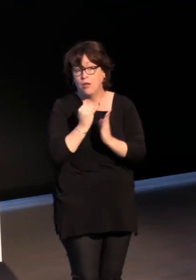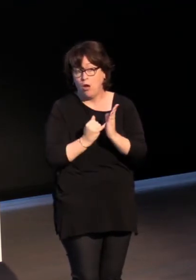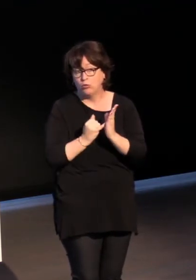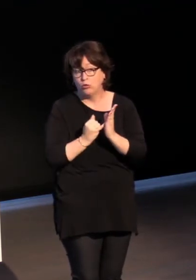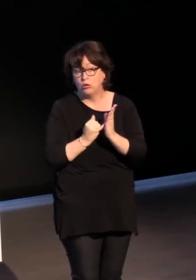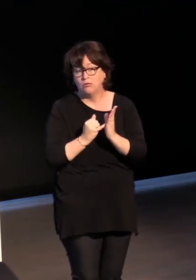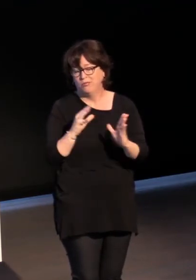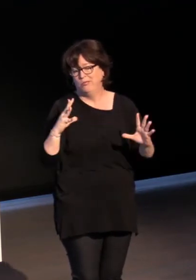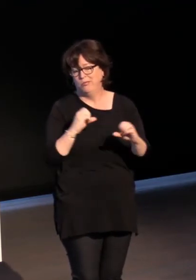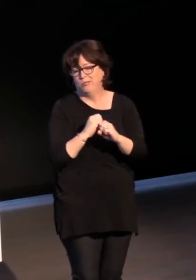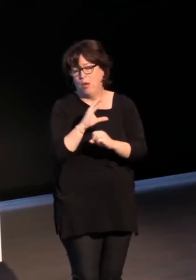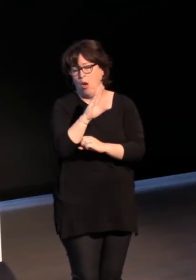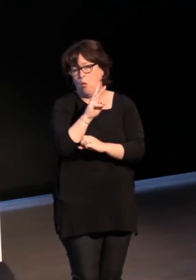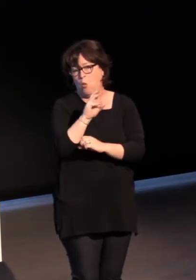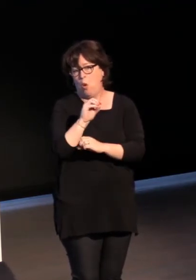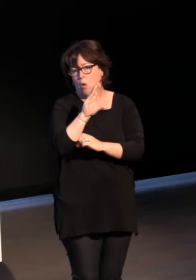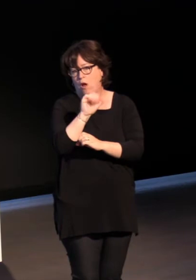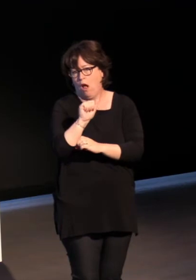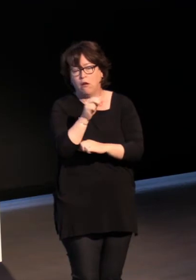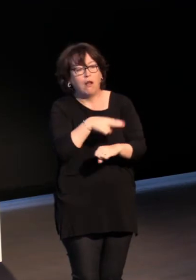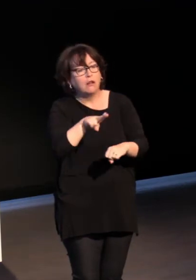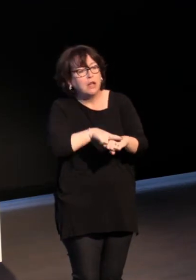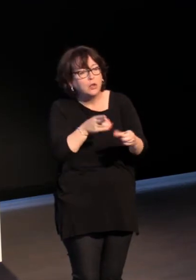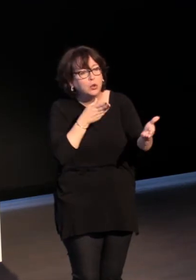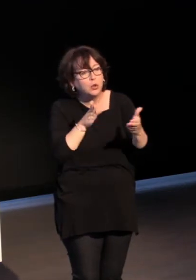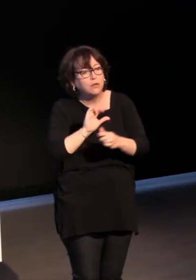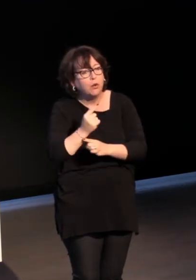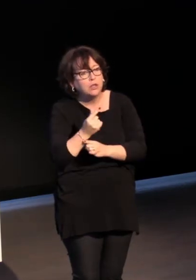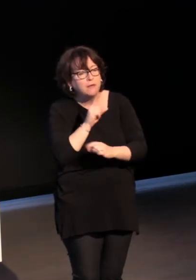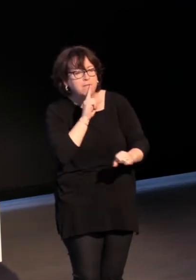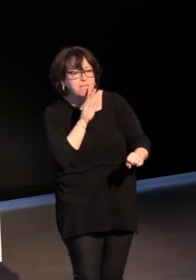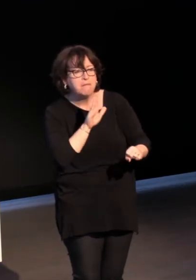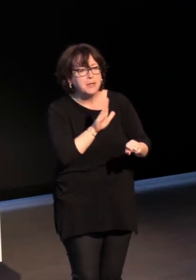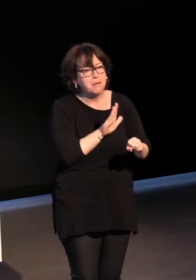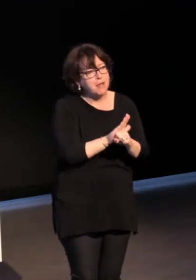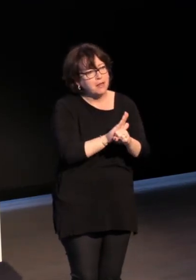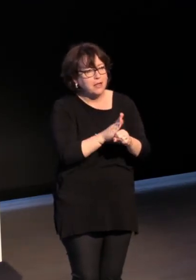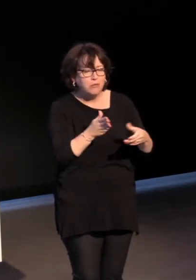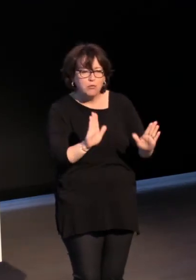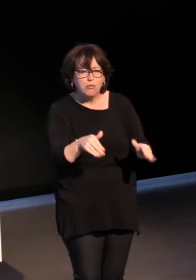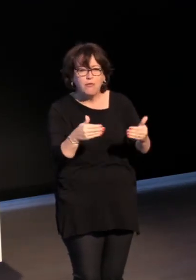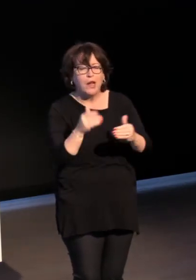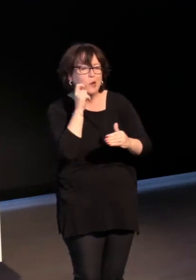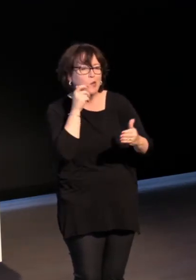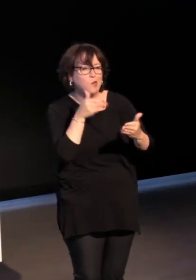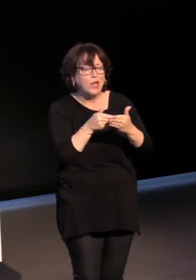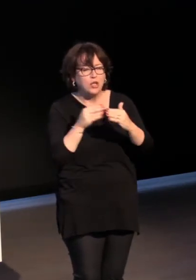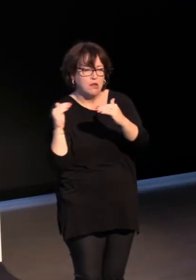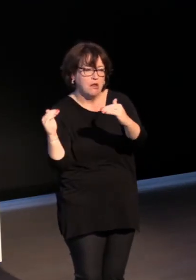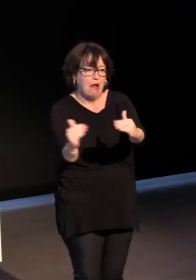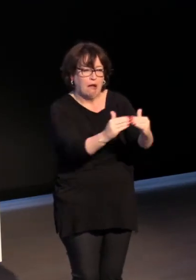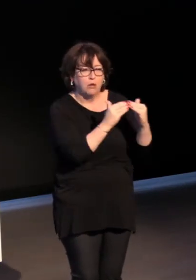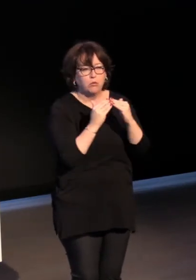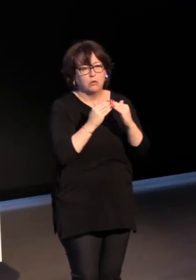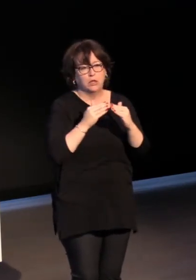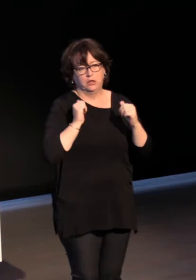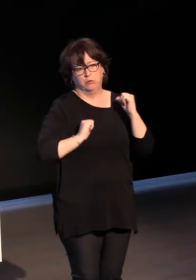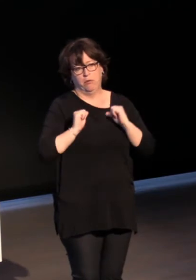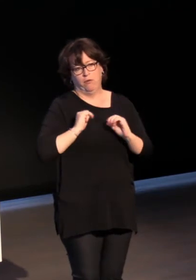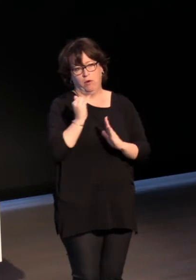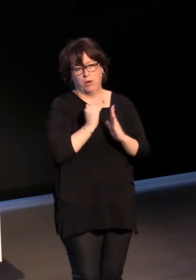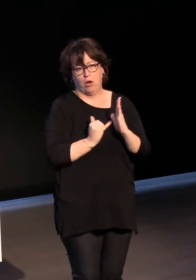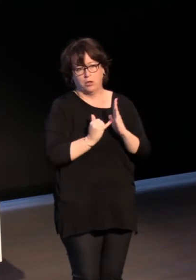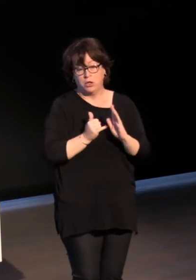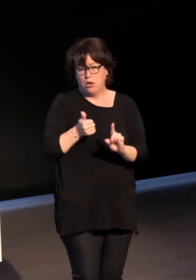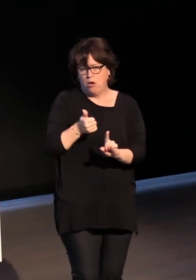a national service organization dedicated to creating racial and cultural equity in the performing arts field. As